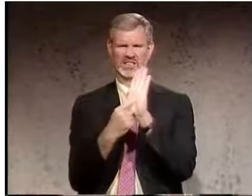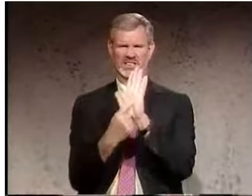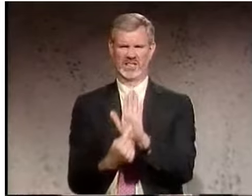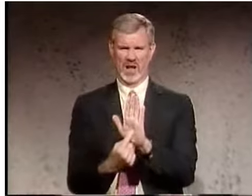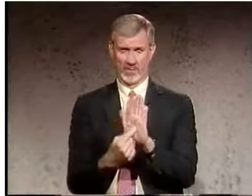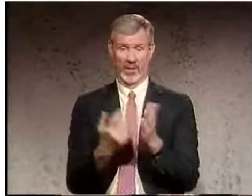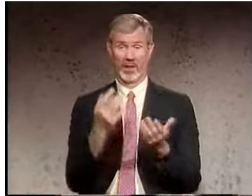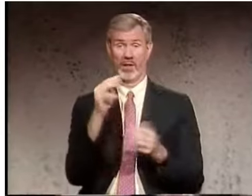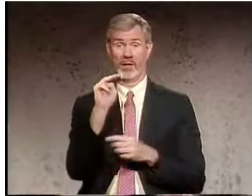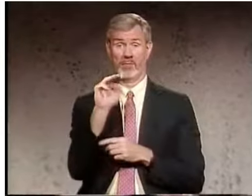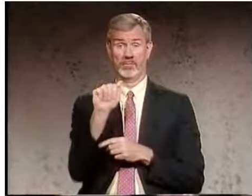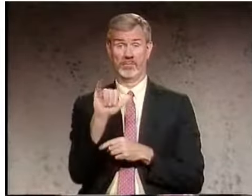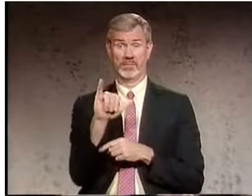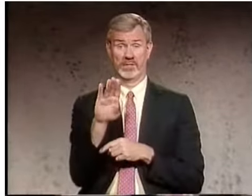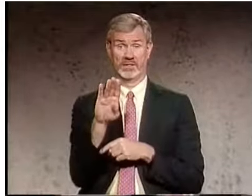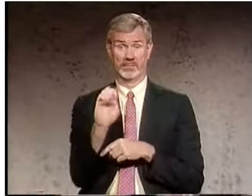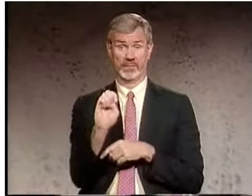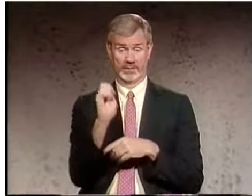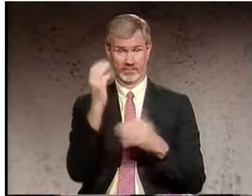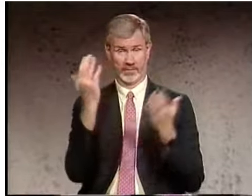movements and show shapes.